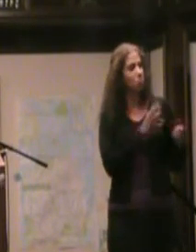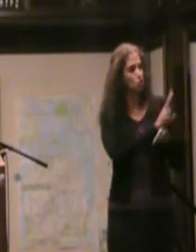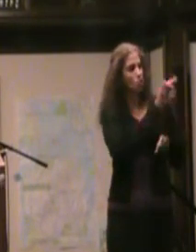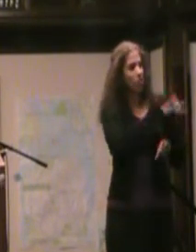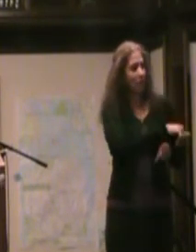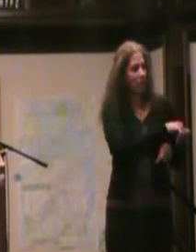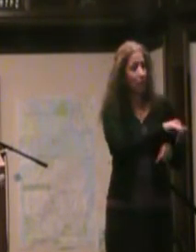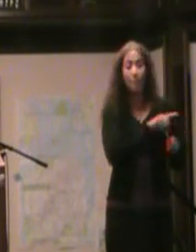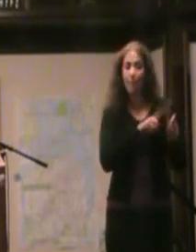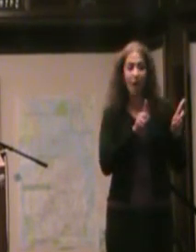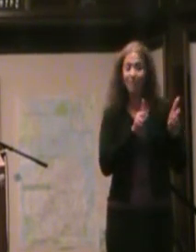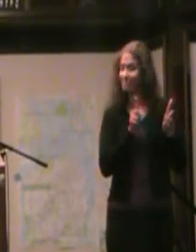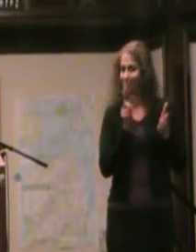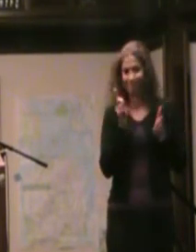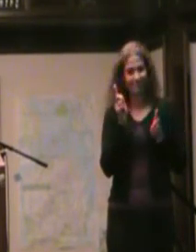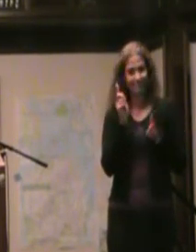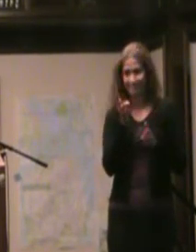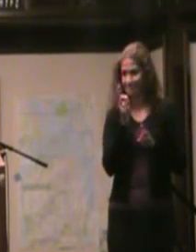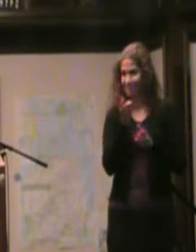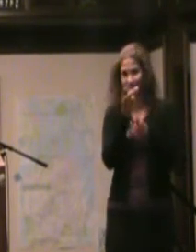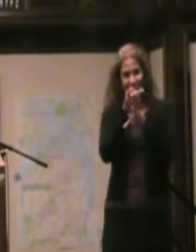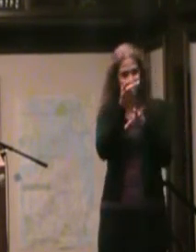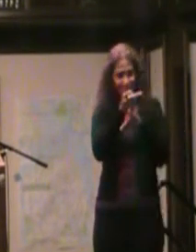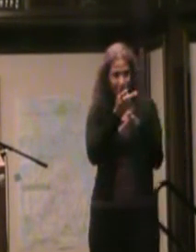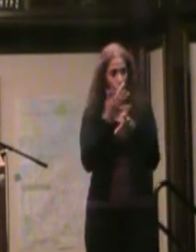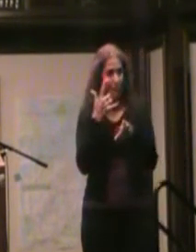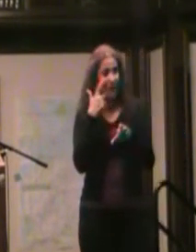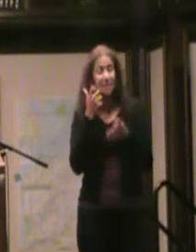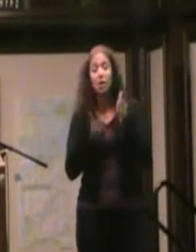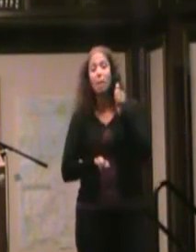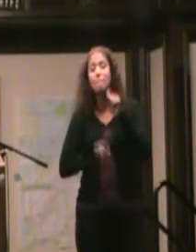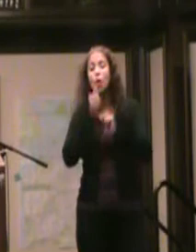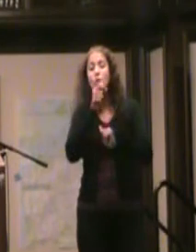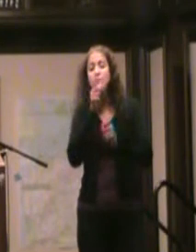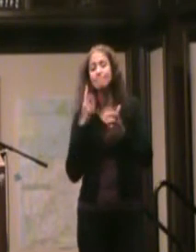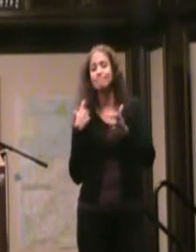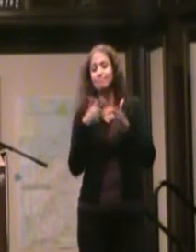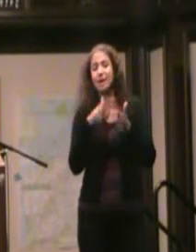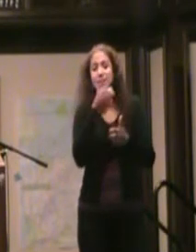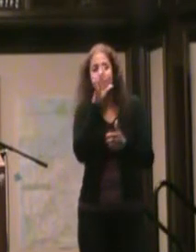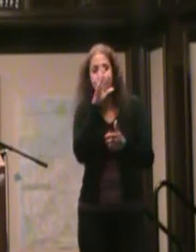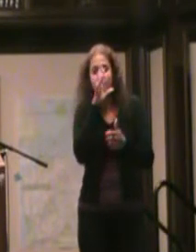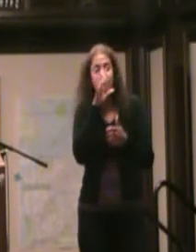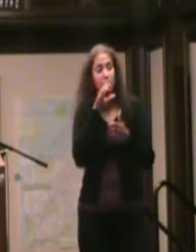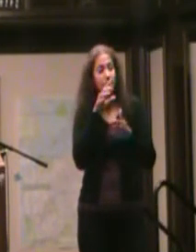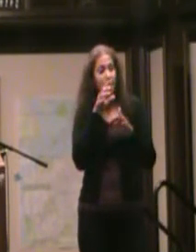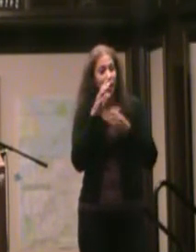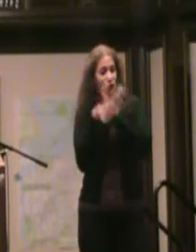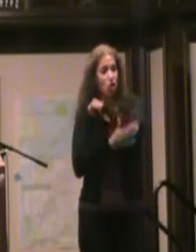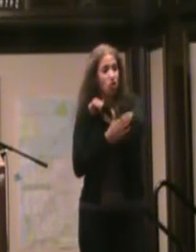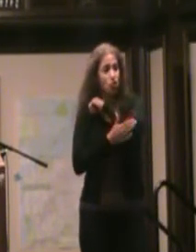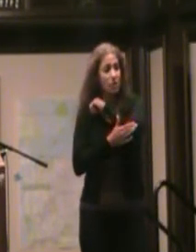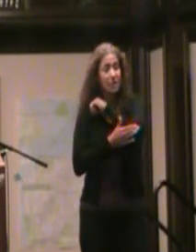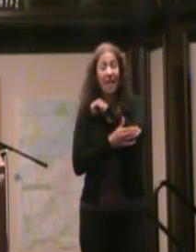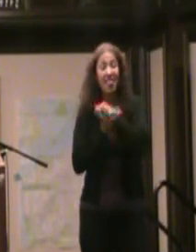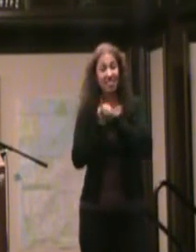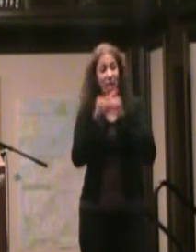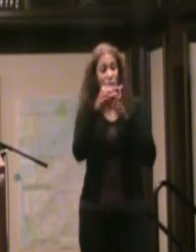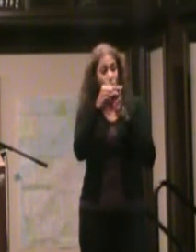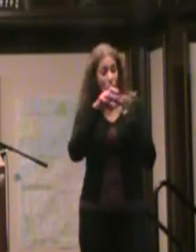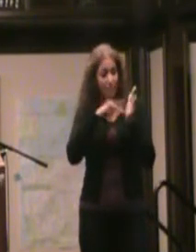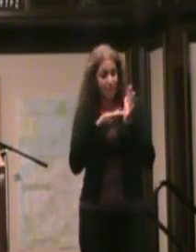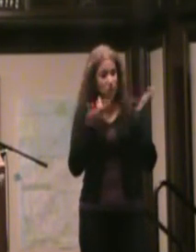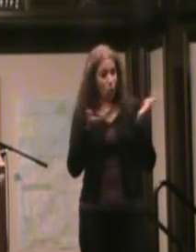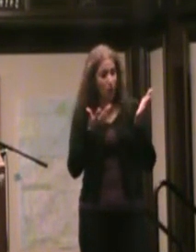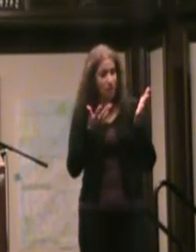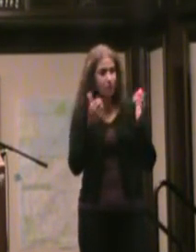countries, a juez magistrado is a justice of the Supreme Court. And so if